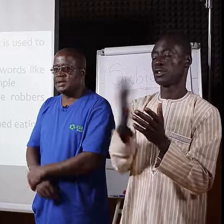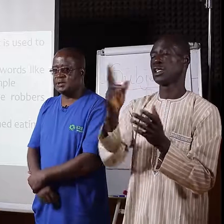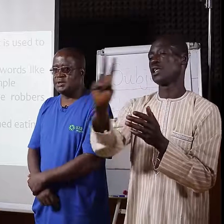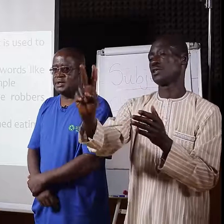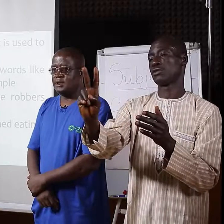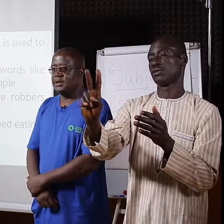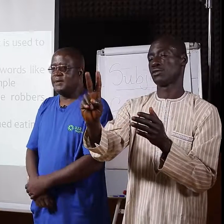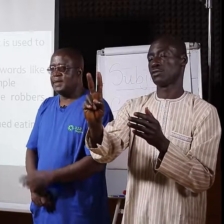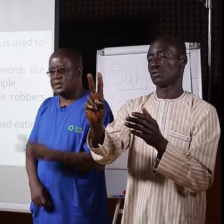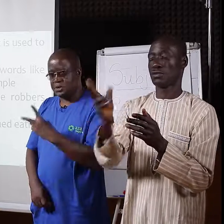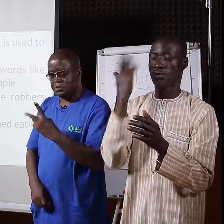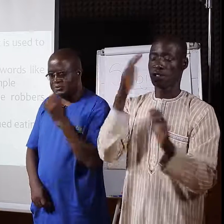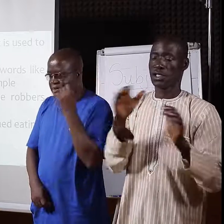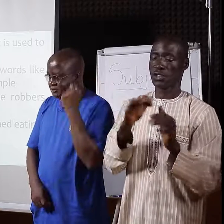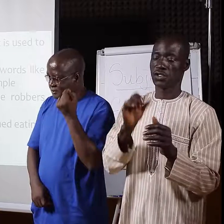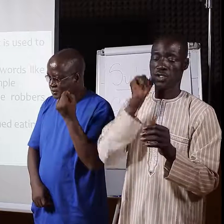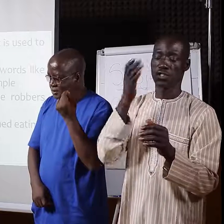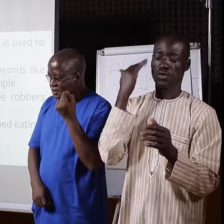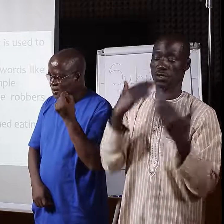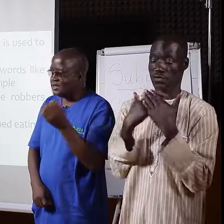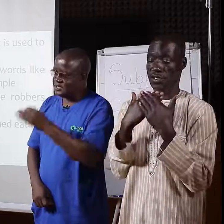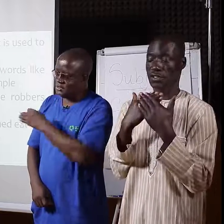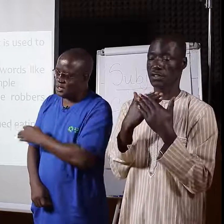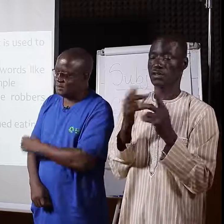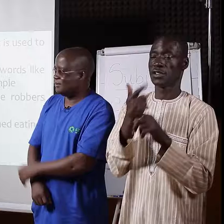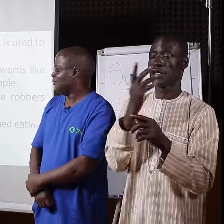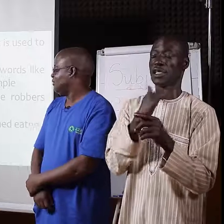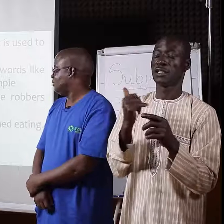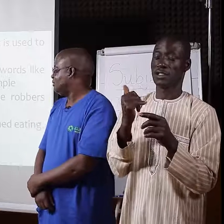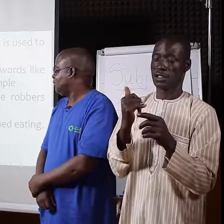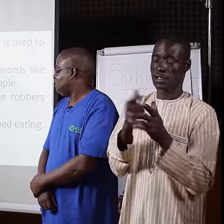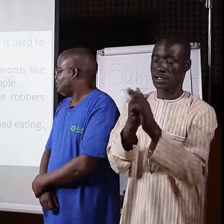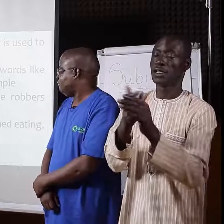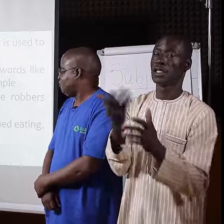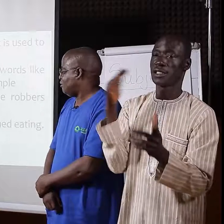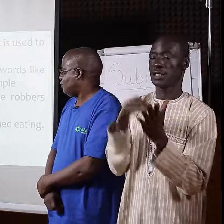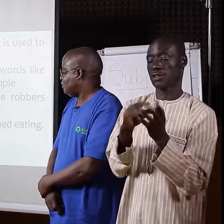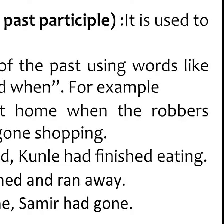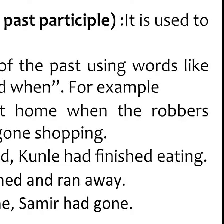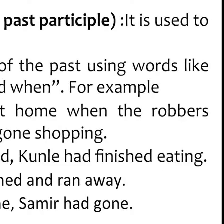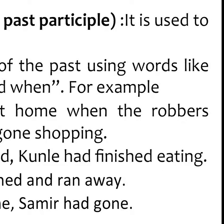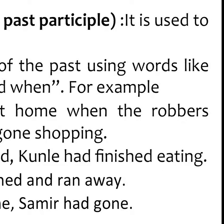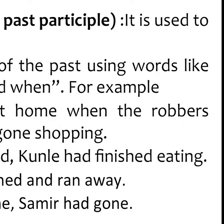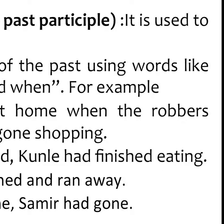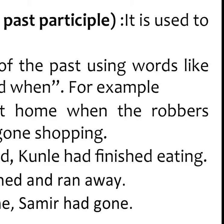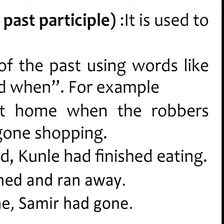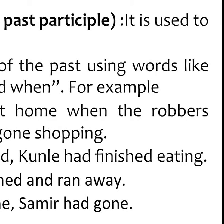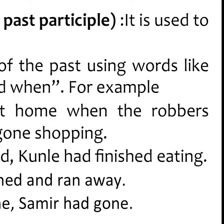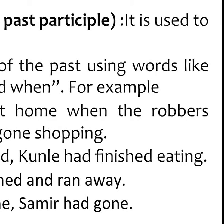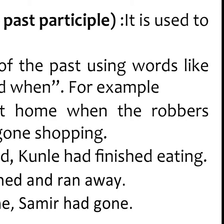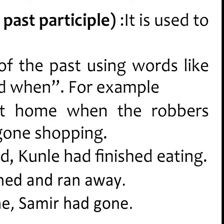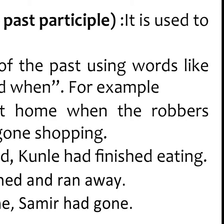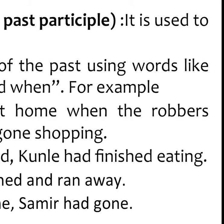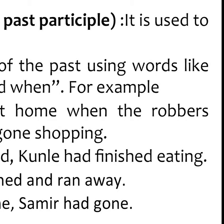past actions there. She was frightened first, then she ran. Four, before Sule